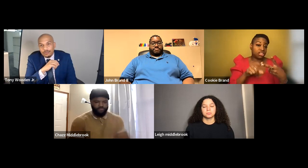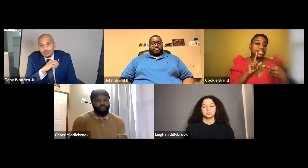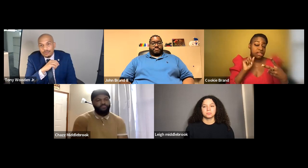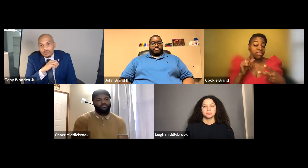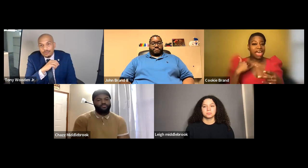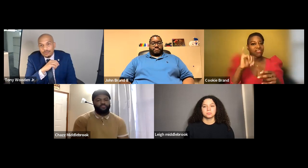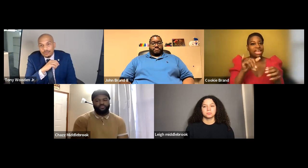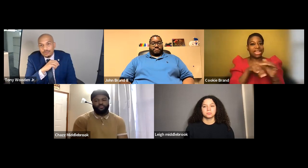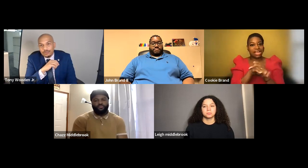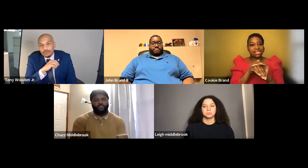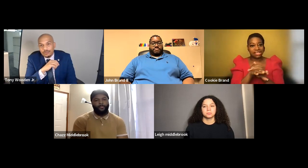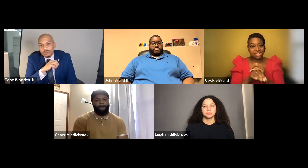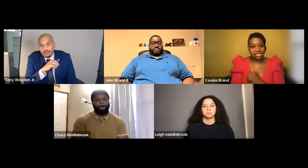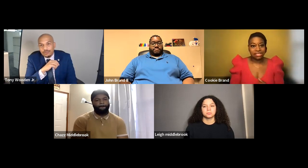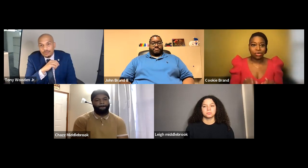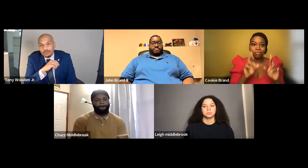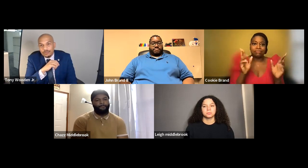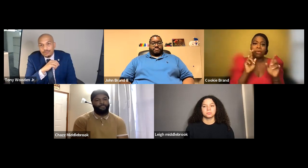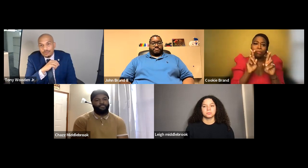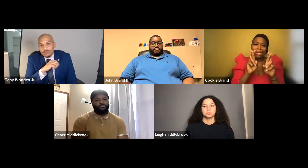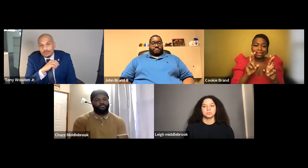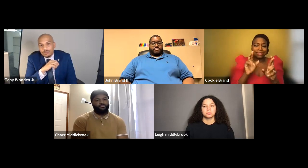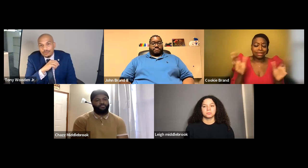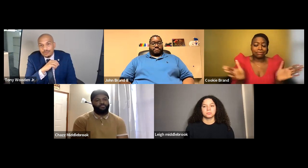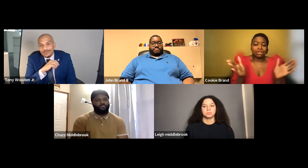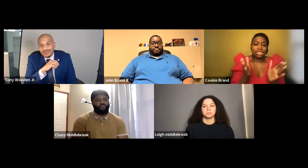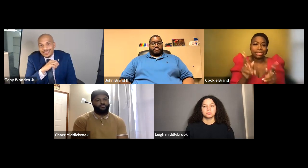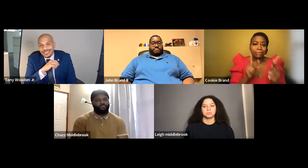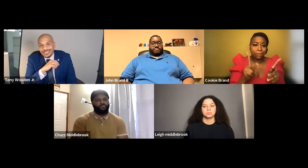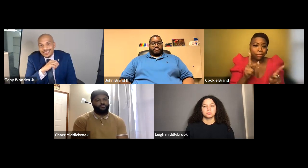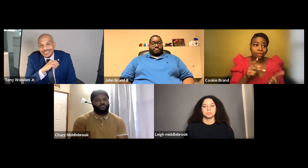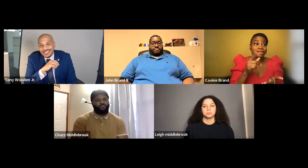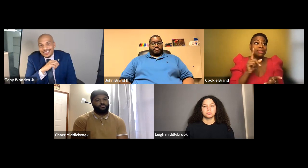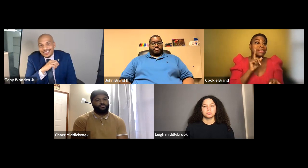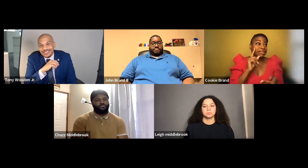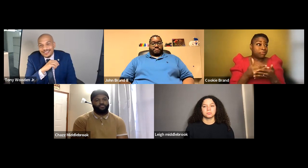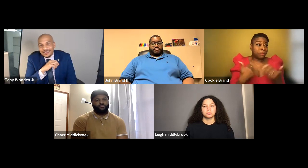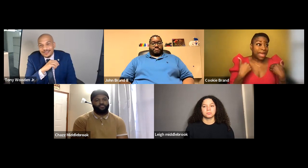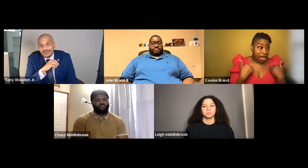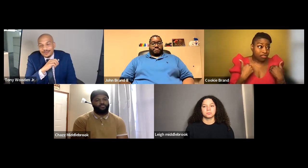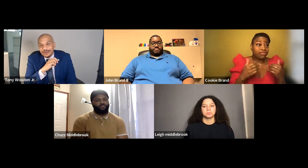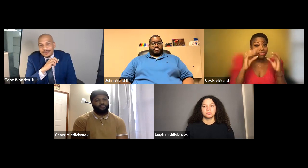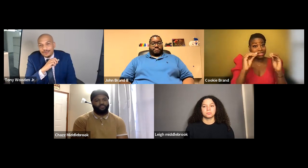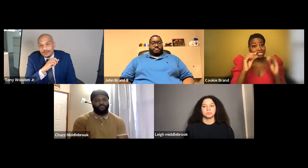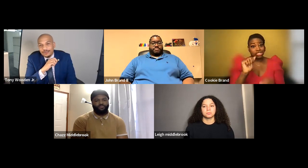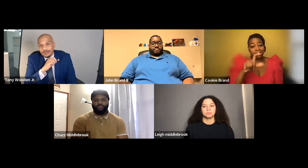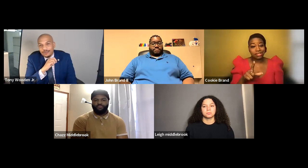those. My daughters, I have 2 daughters, one hard of hearing and one deaf. And I'm hoping to encourage people who have